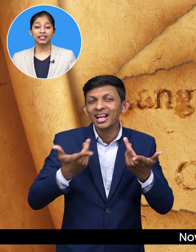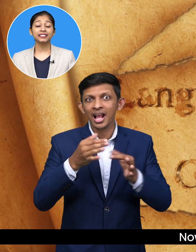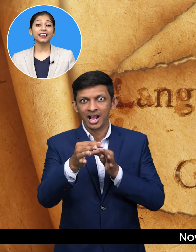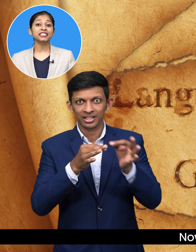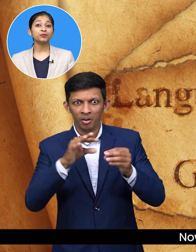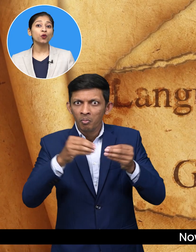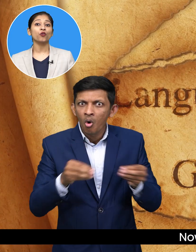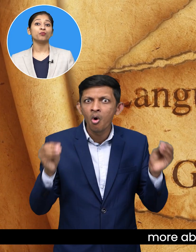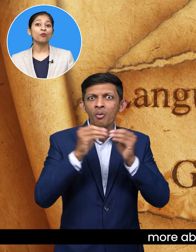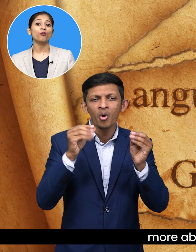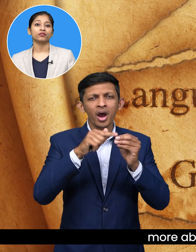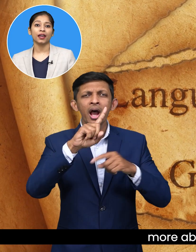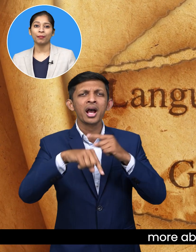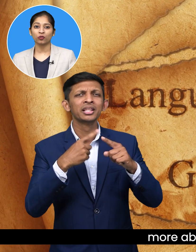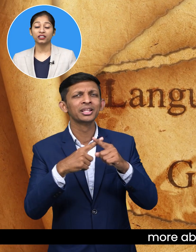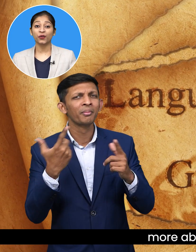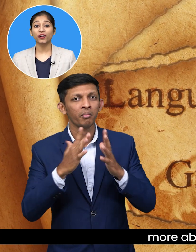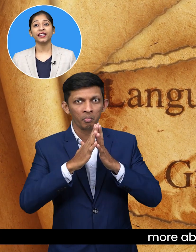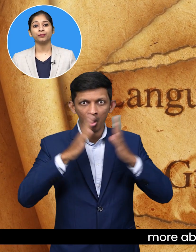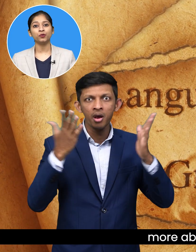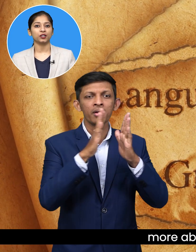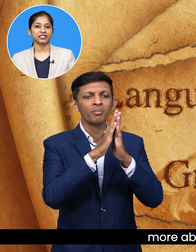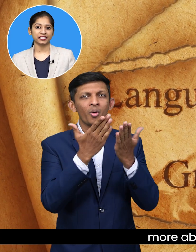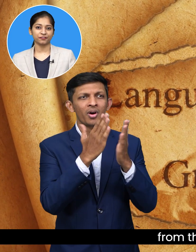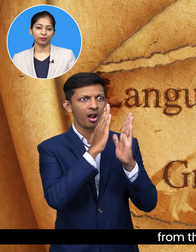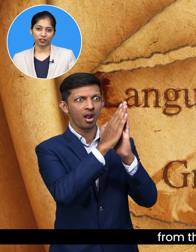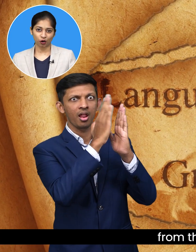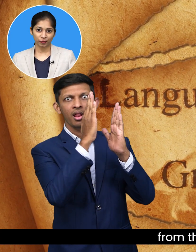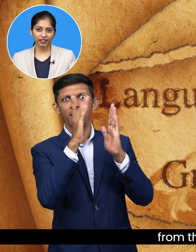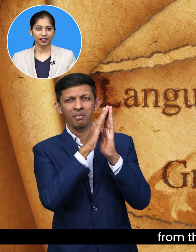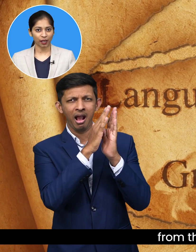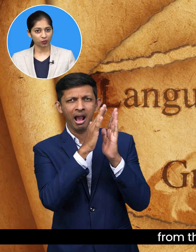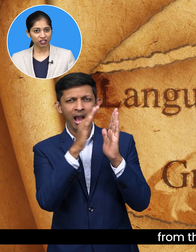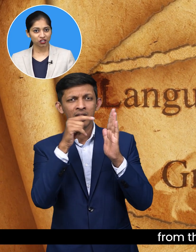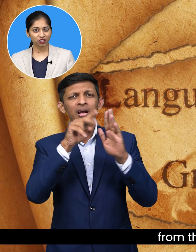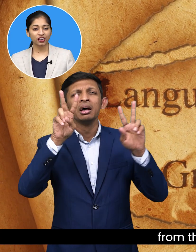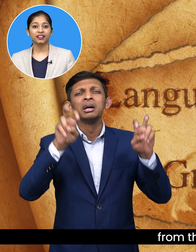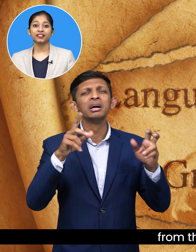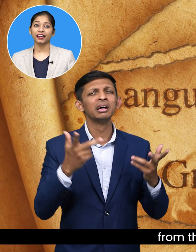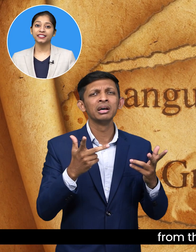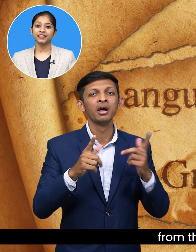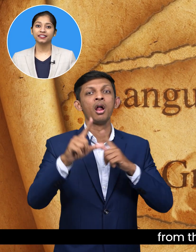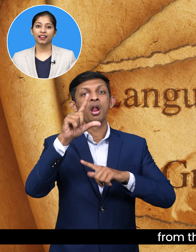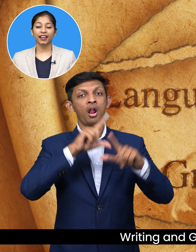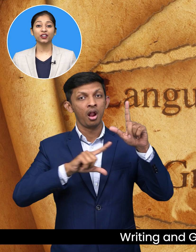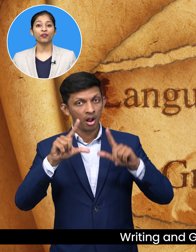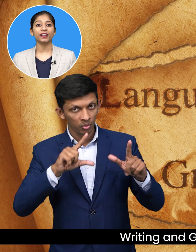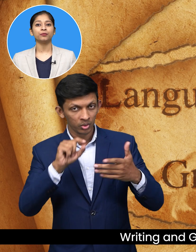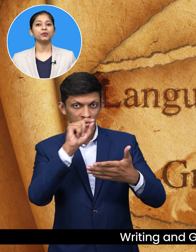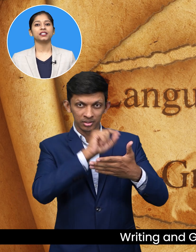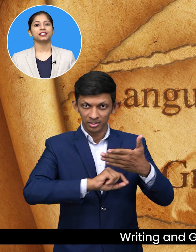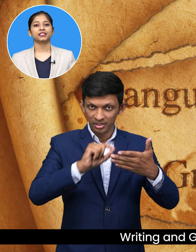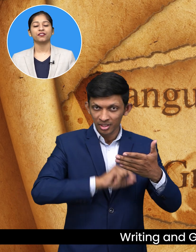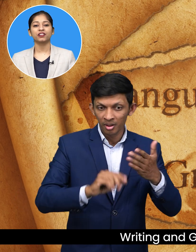Now, let's explore more about the great books from the topic language, writing, and